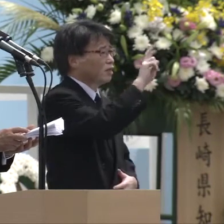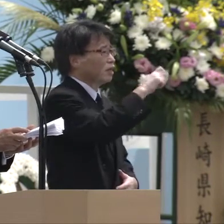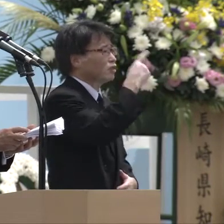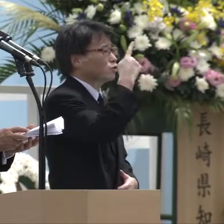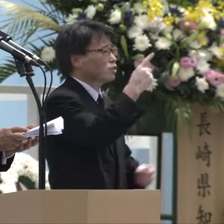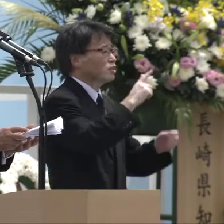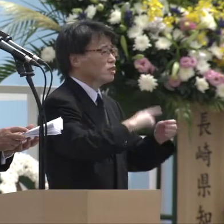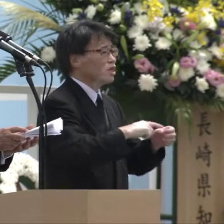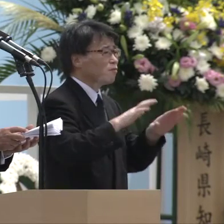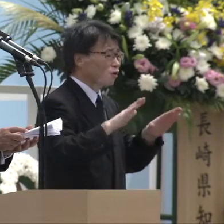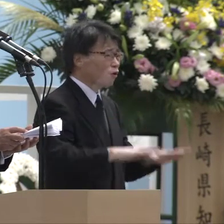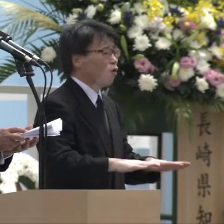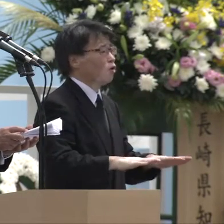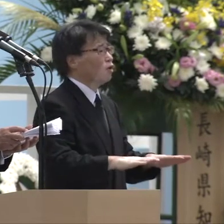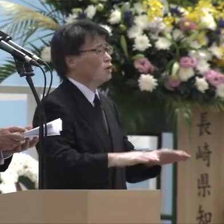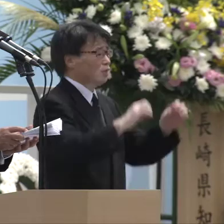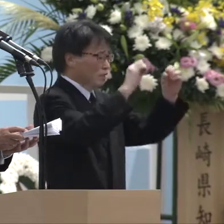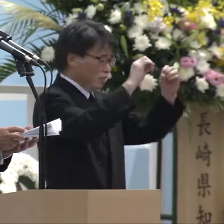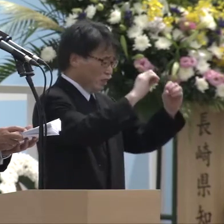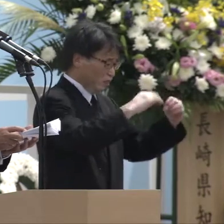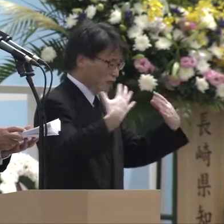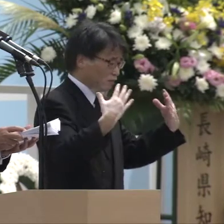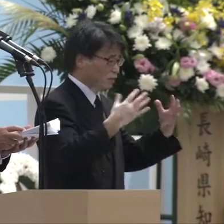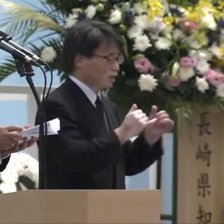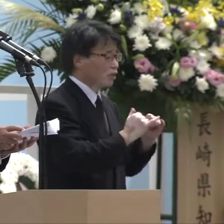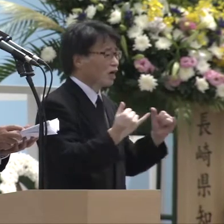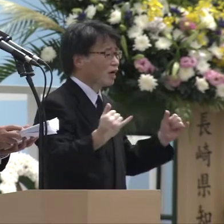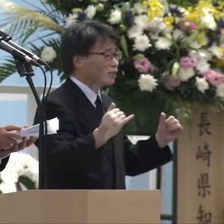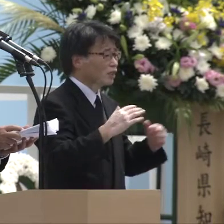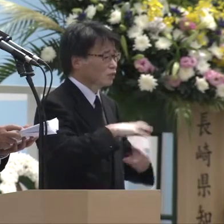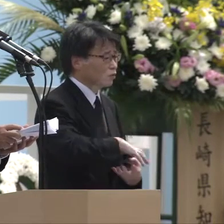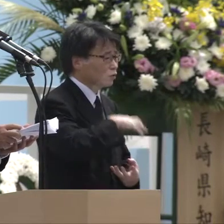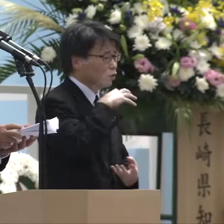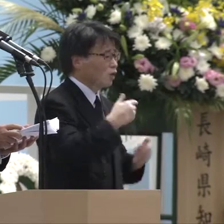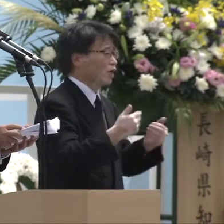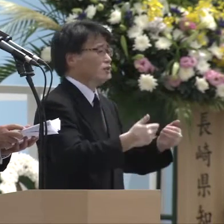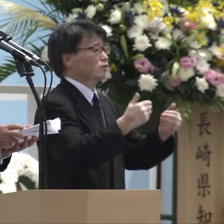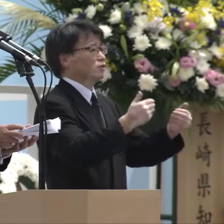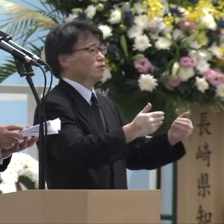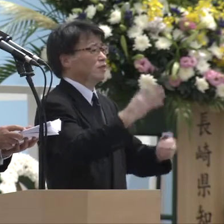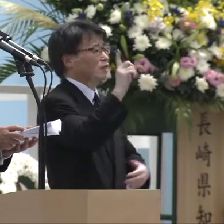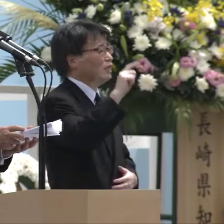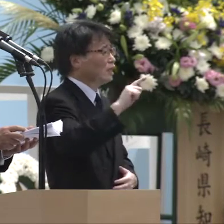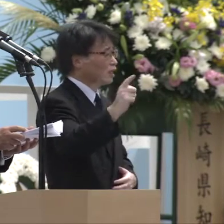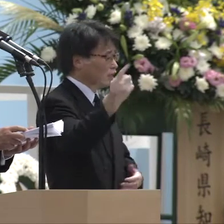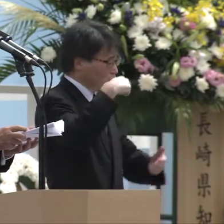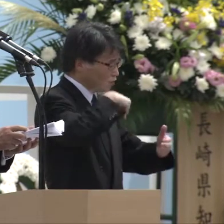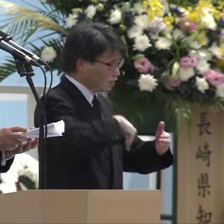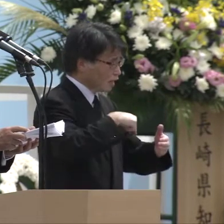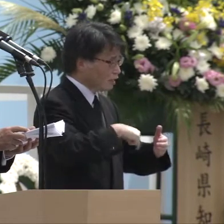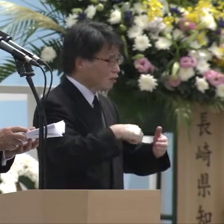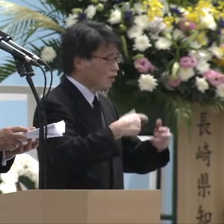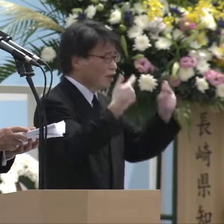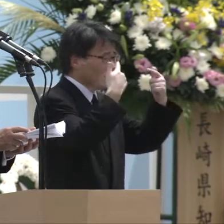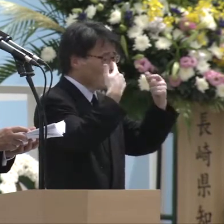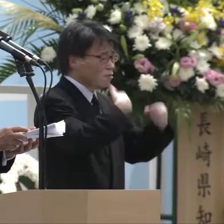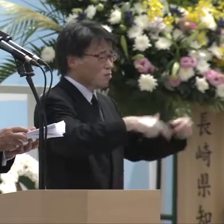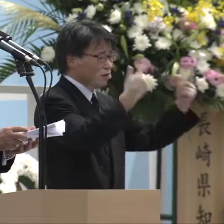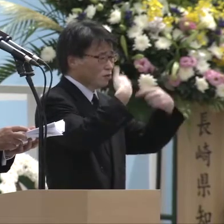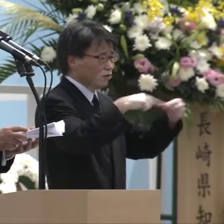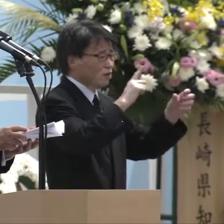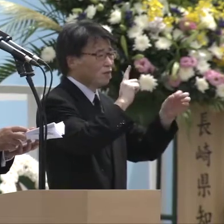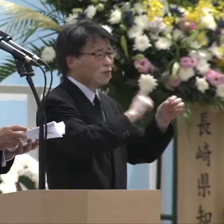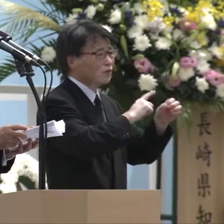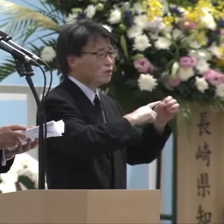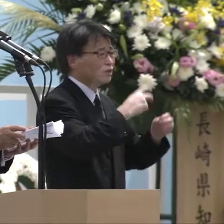As this year marks 71 years since the bombing, atomic bomb victims are aging year by year, with more than